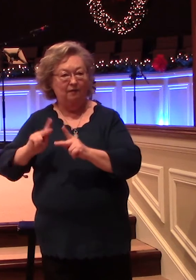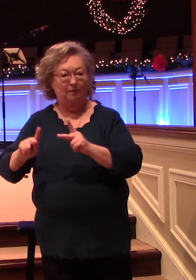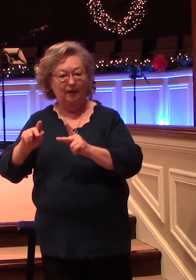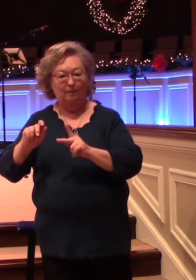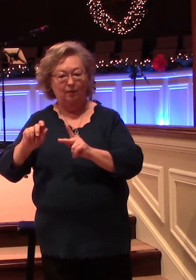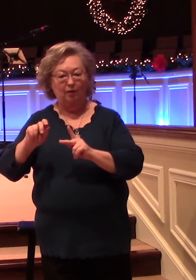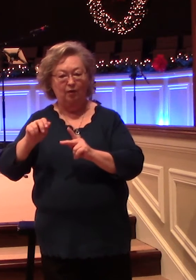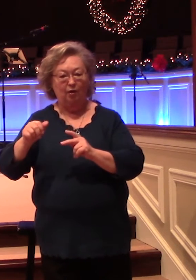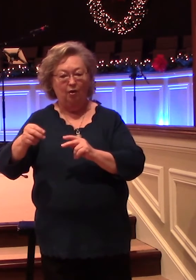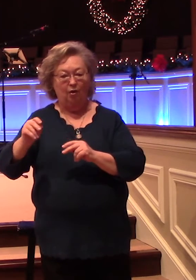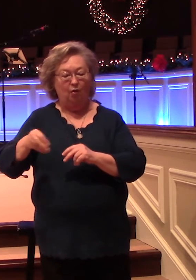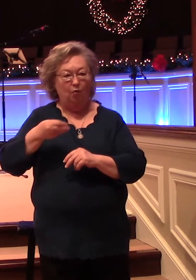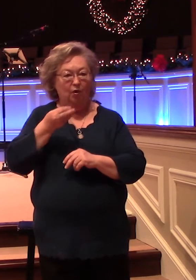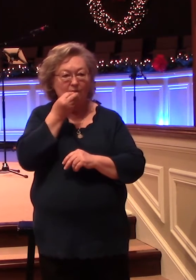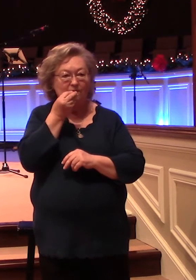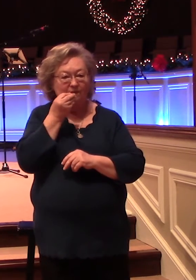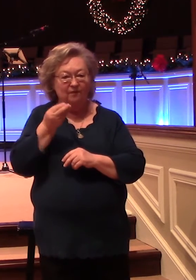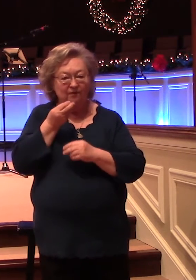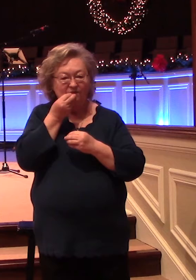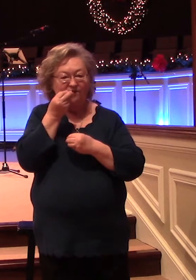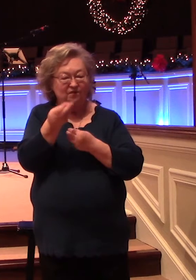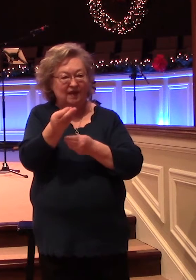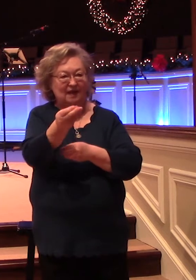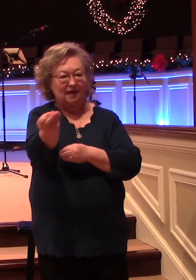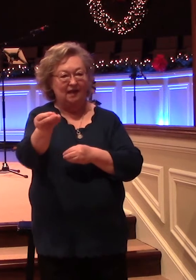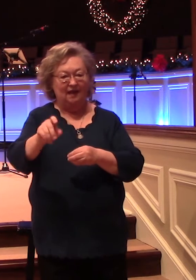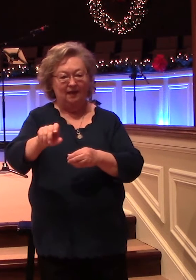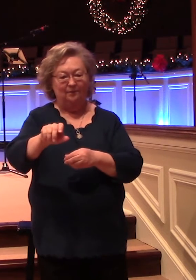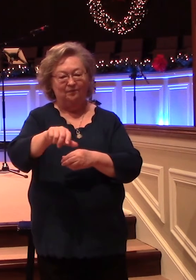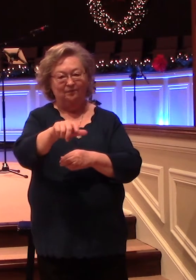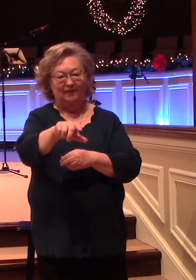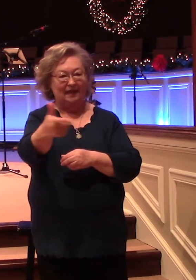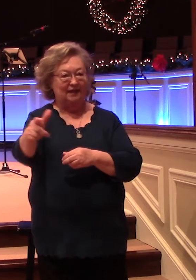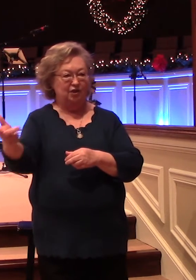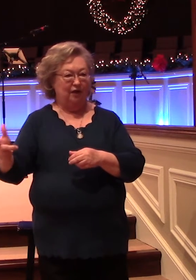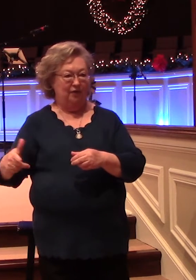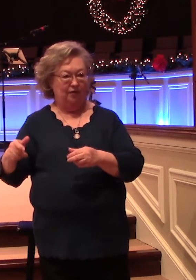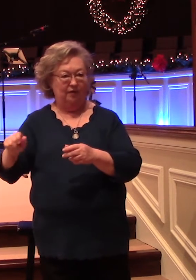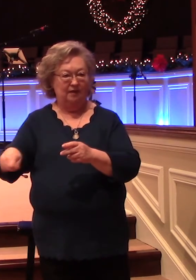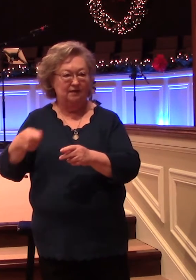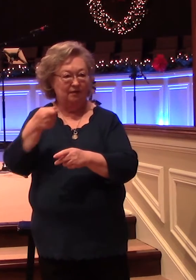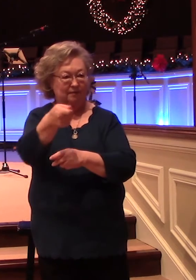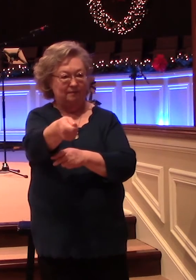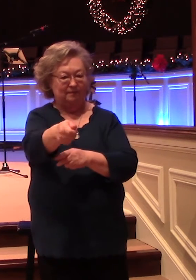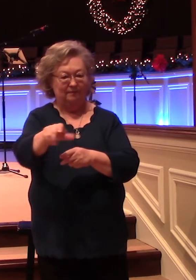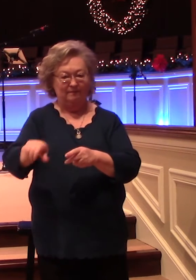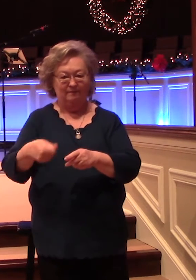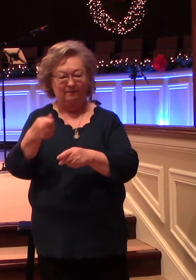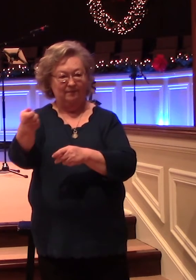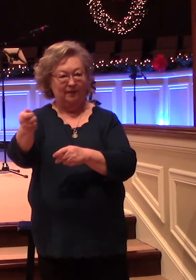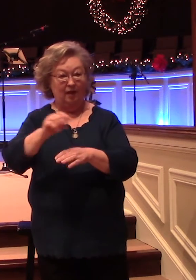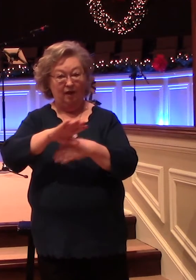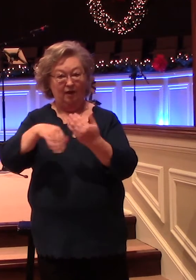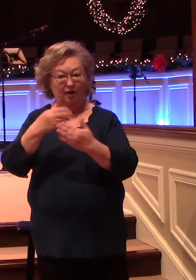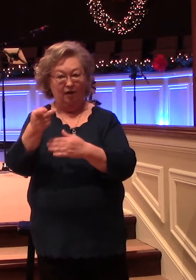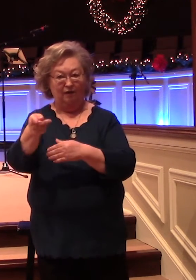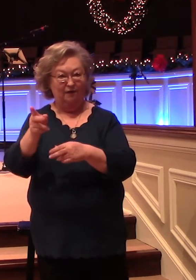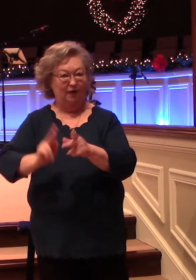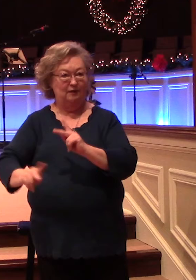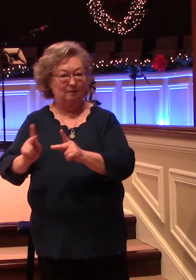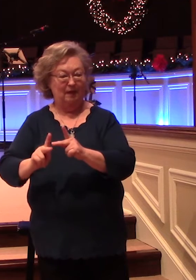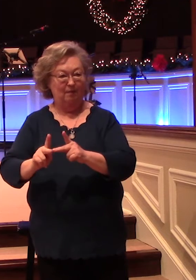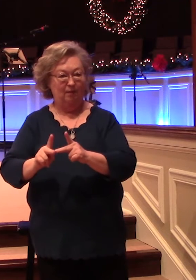God thrown in and on top of it. That's how it works. Give to the uttermost.